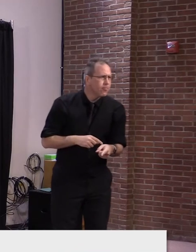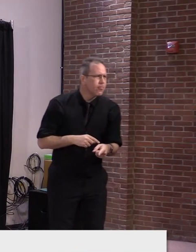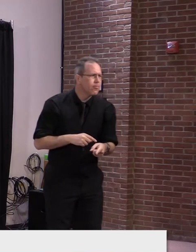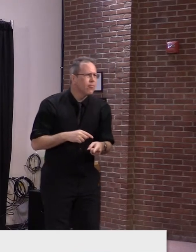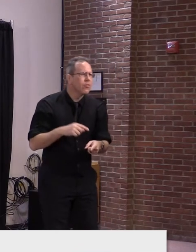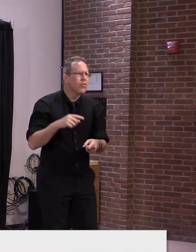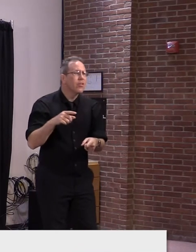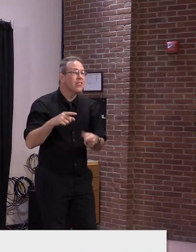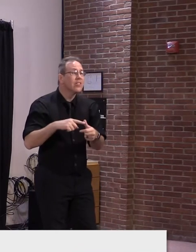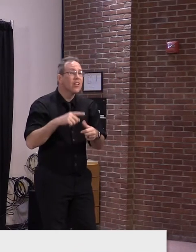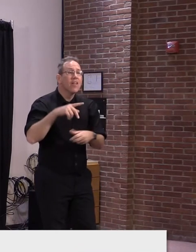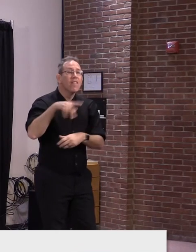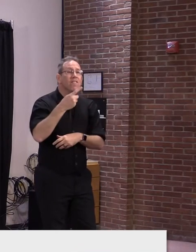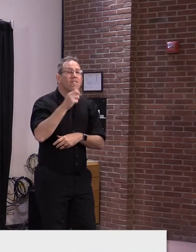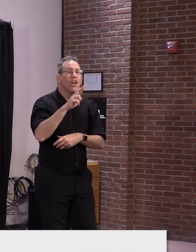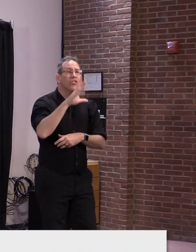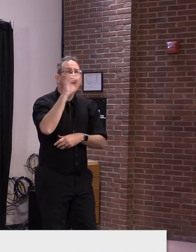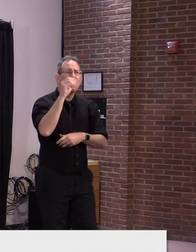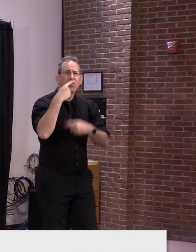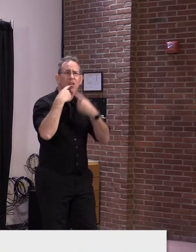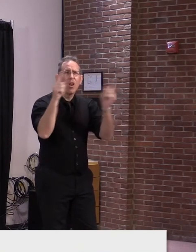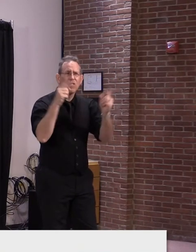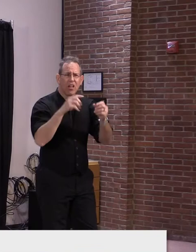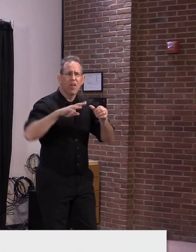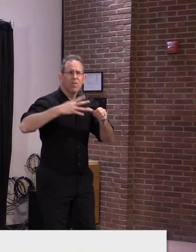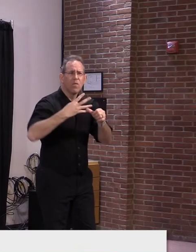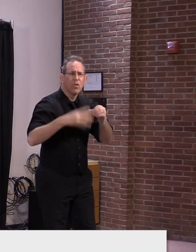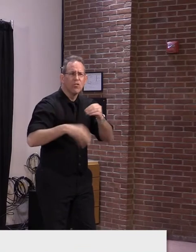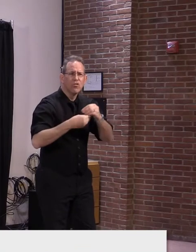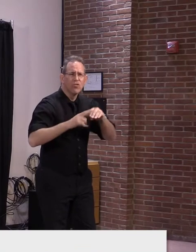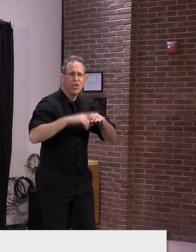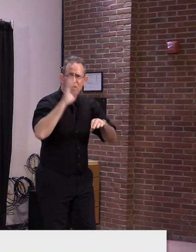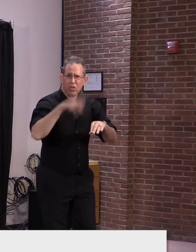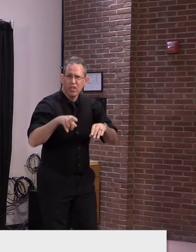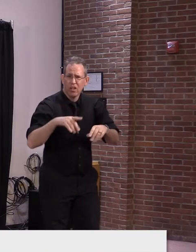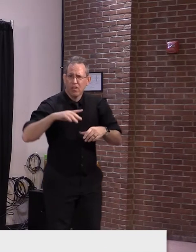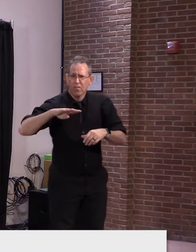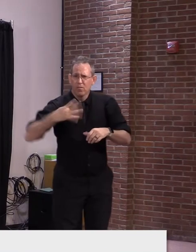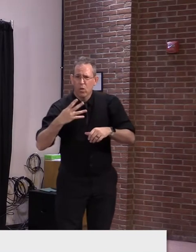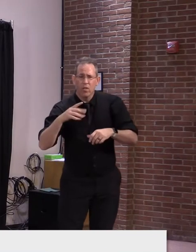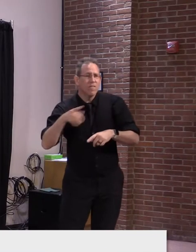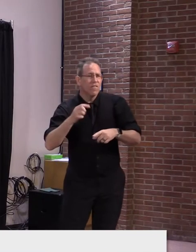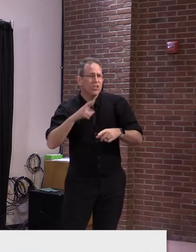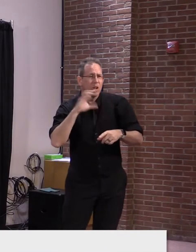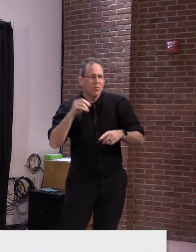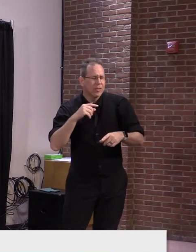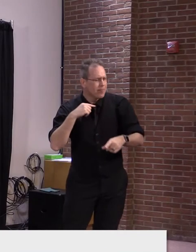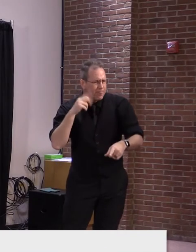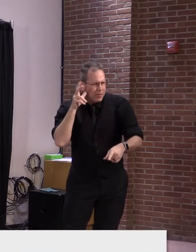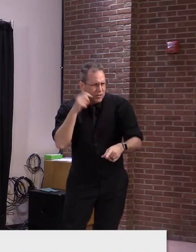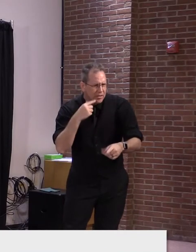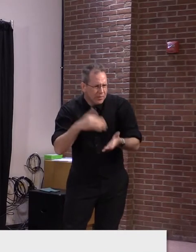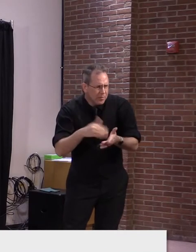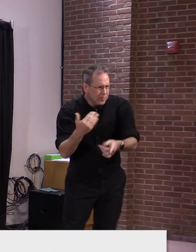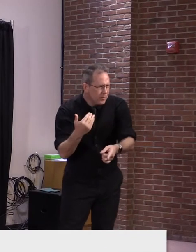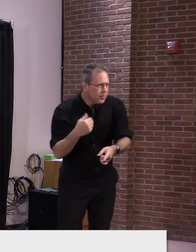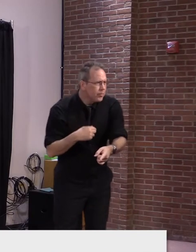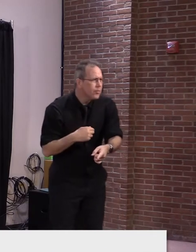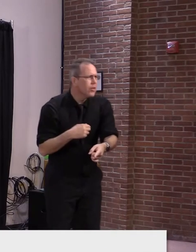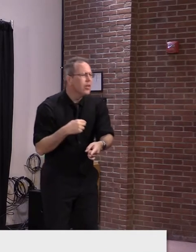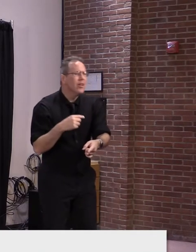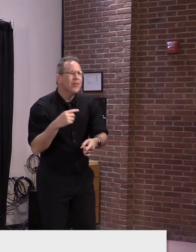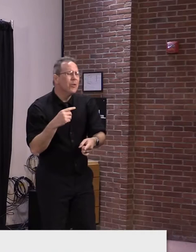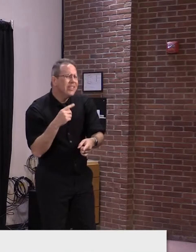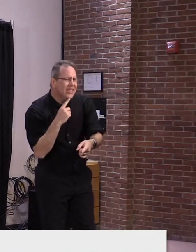fourth dose for COVID-19. And what is your position on that? And what, if anything, would be the